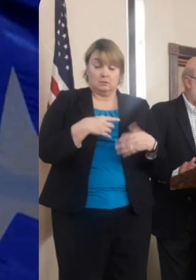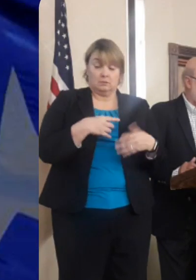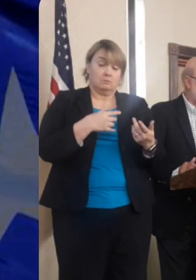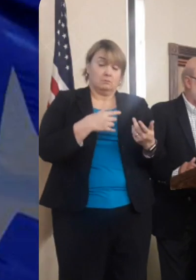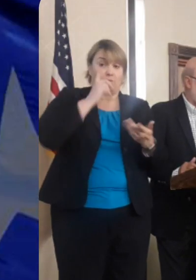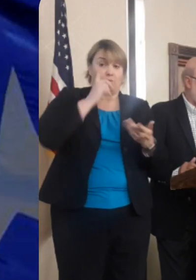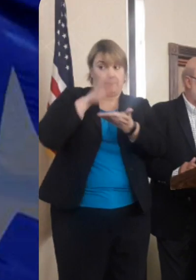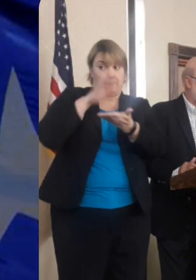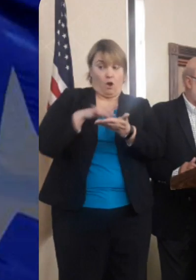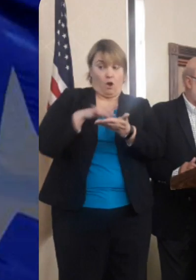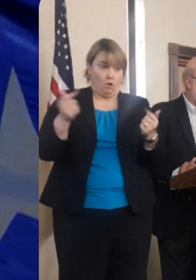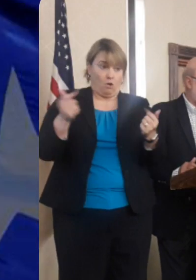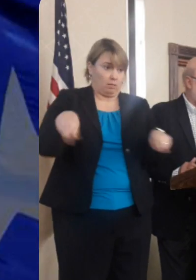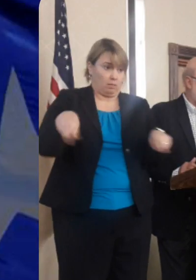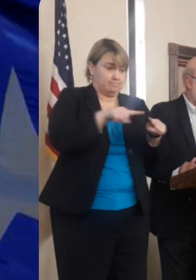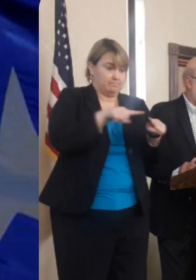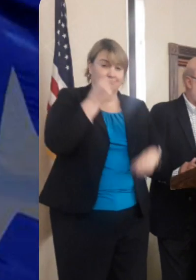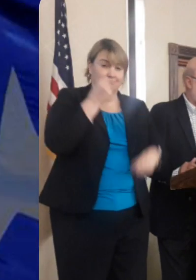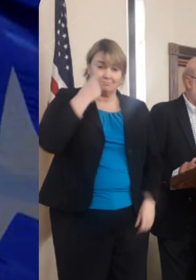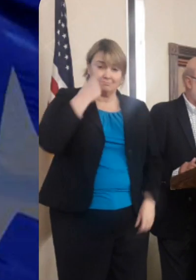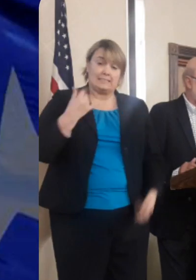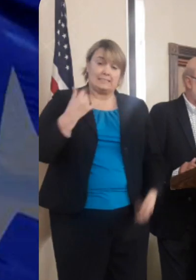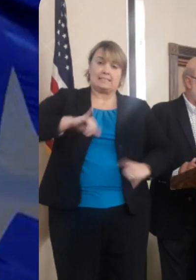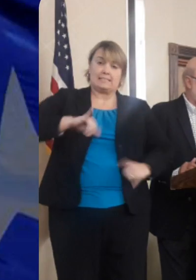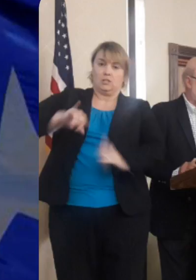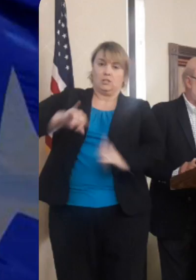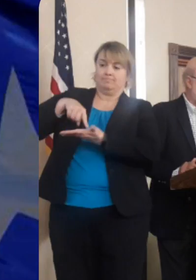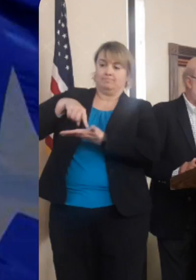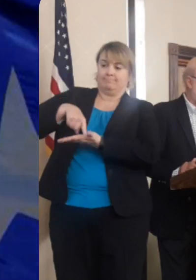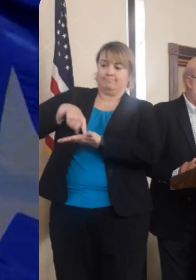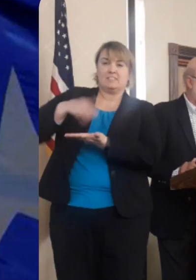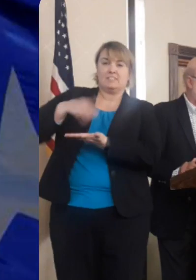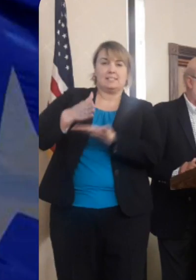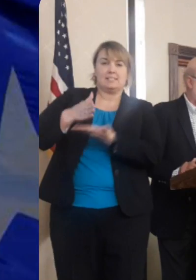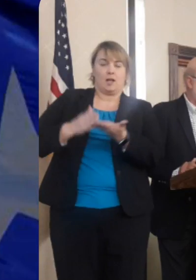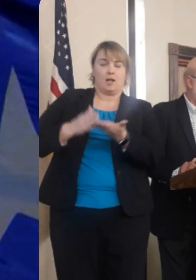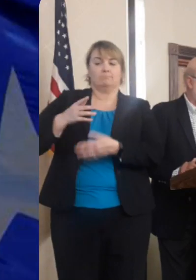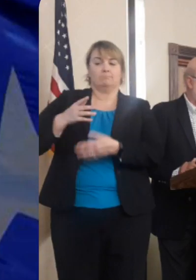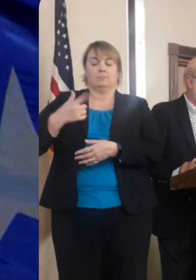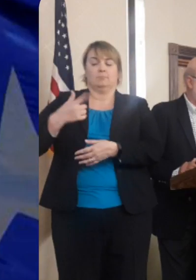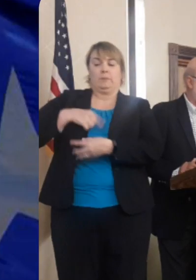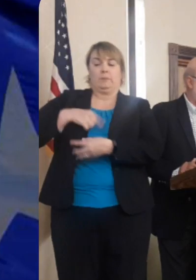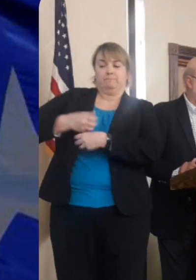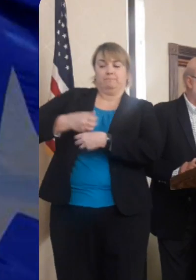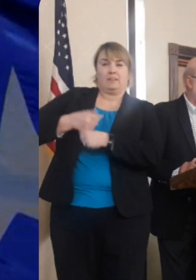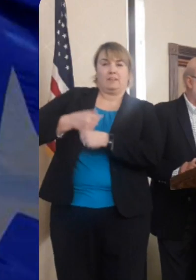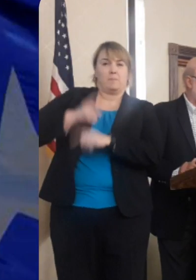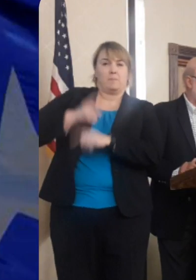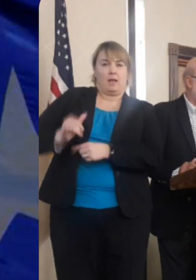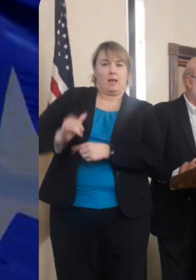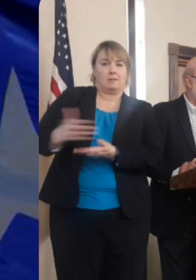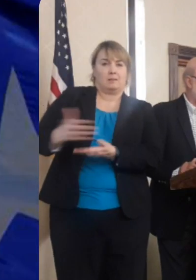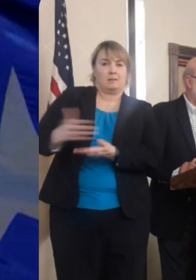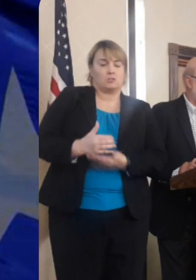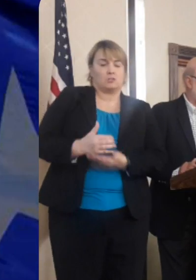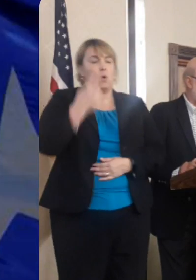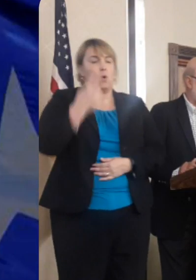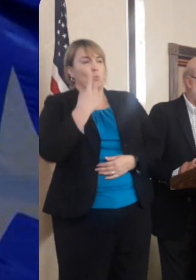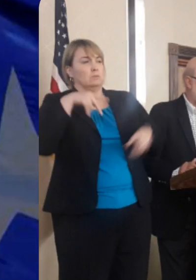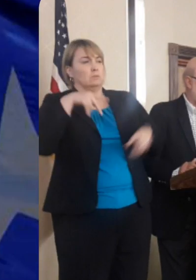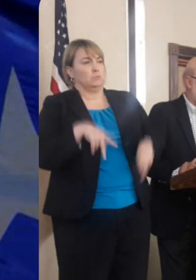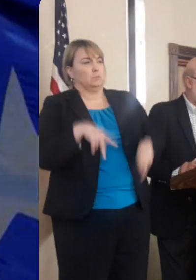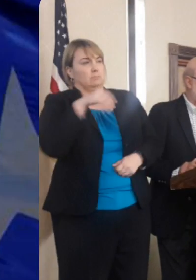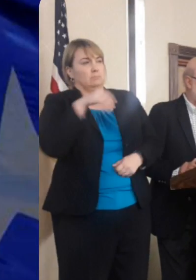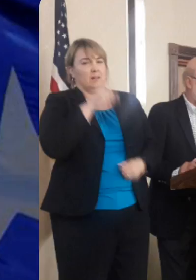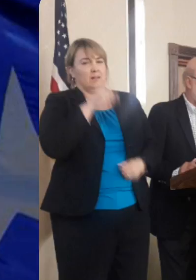still outstanding some receivables from the collection, and one sponsorship and some exhibitor fees that